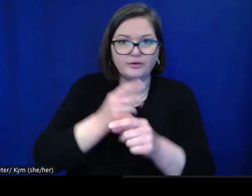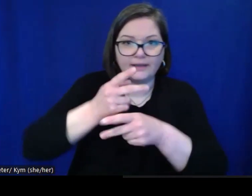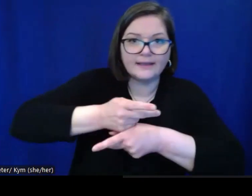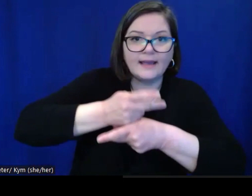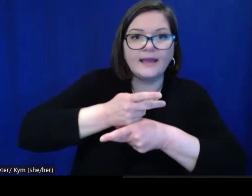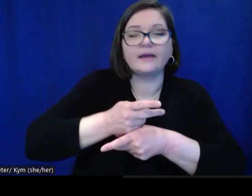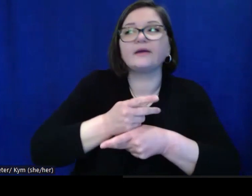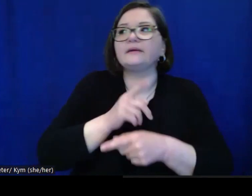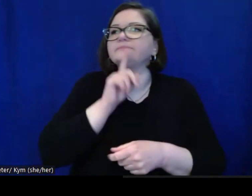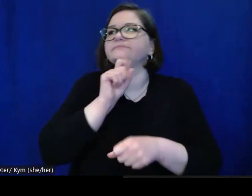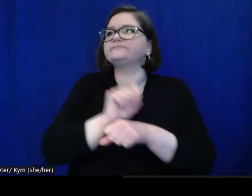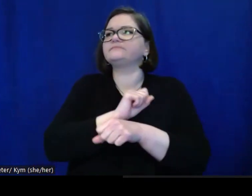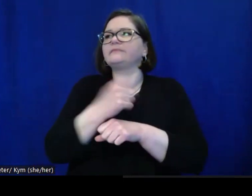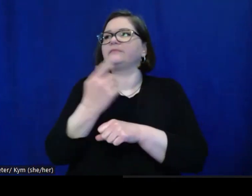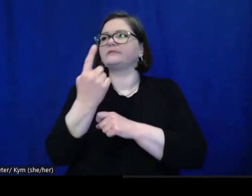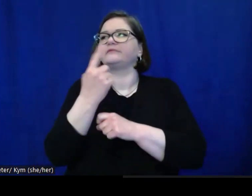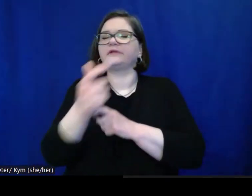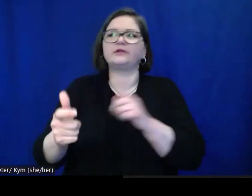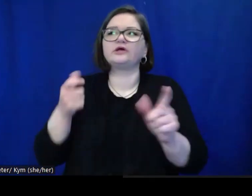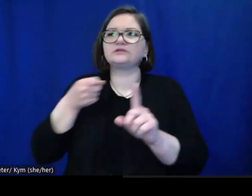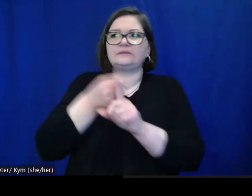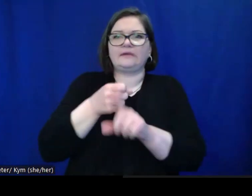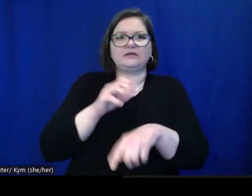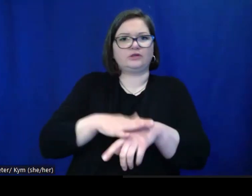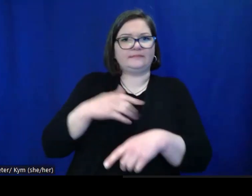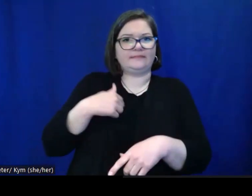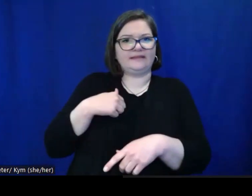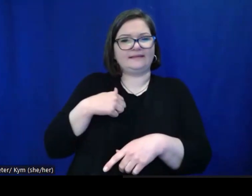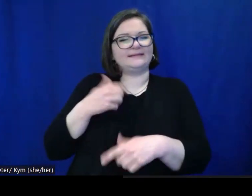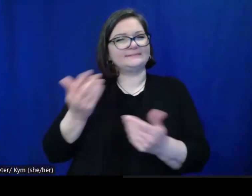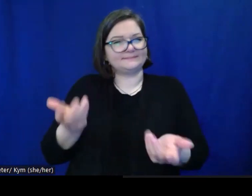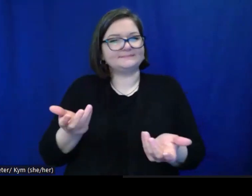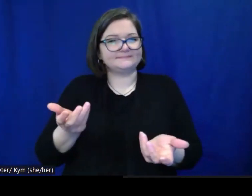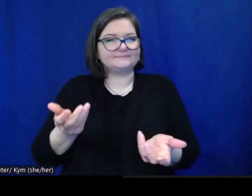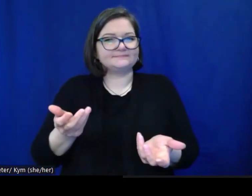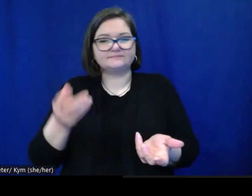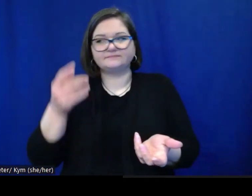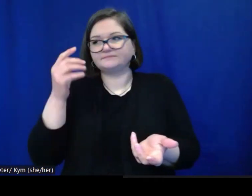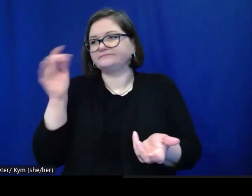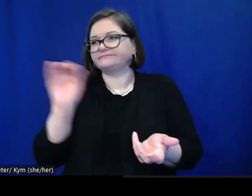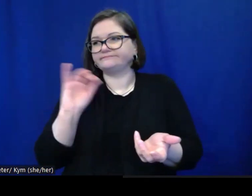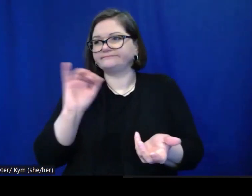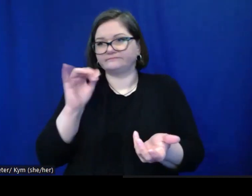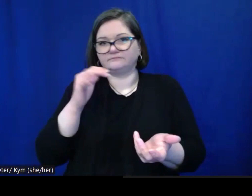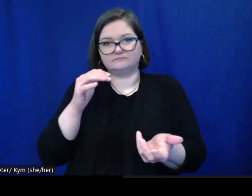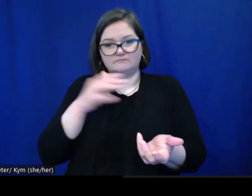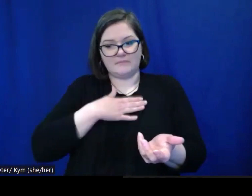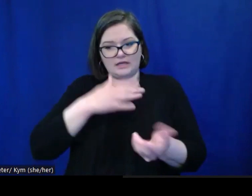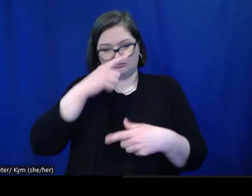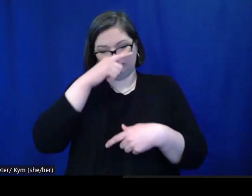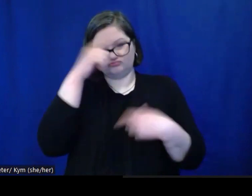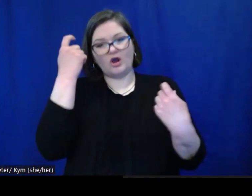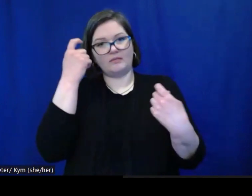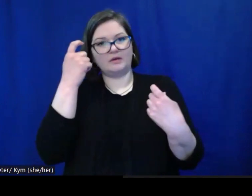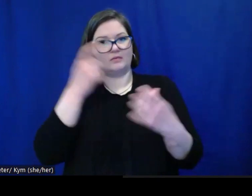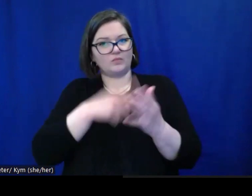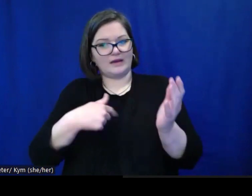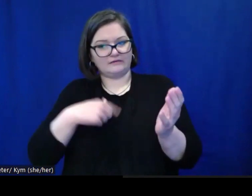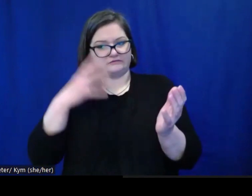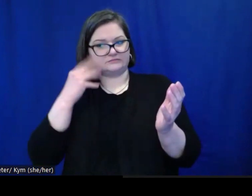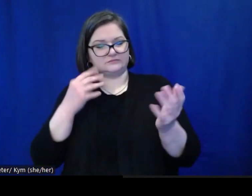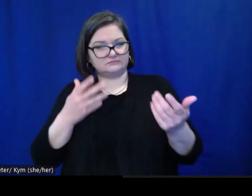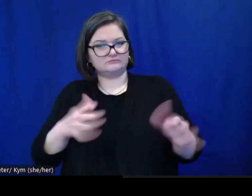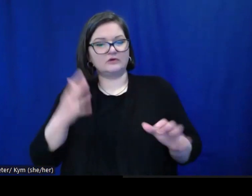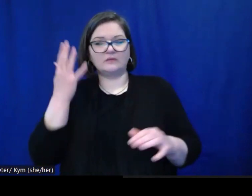the biggest impacts on me as far as like the trauma that I have experienced, because there are so